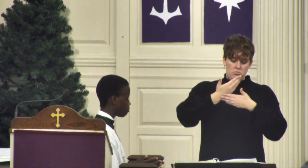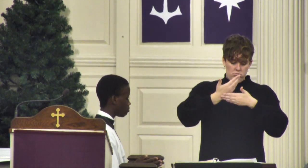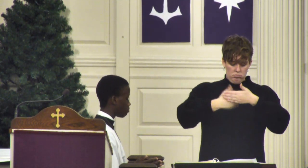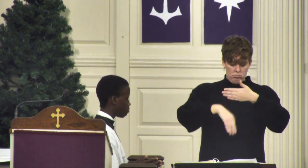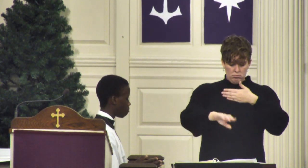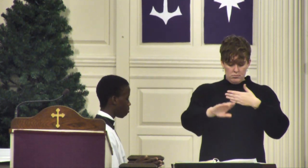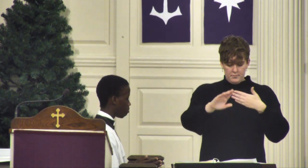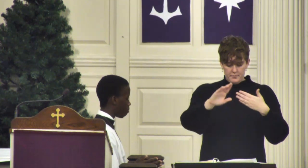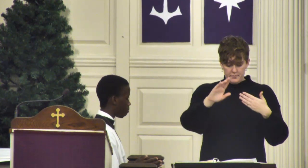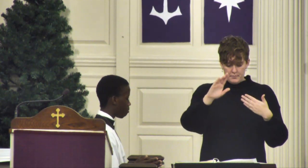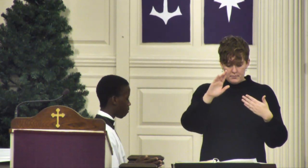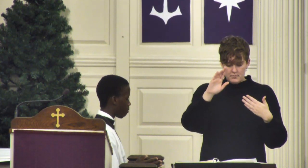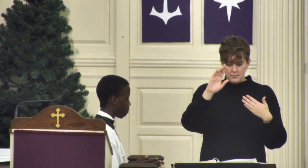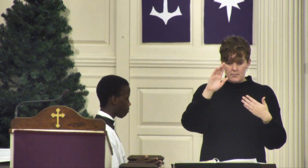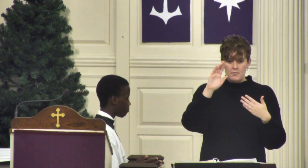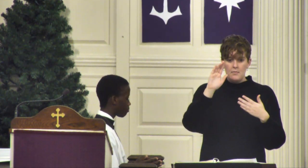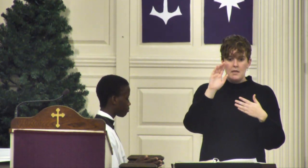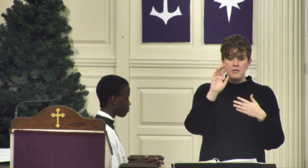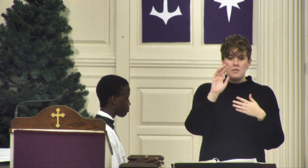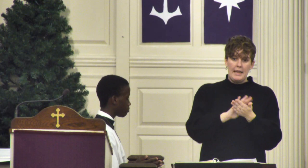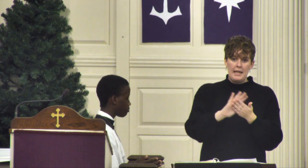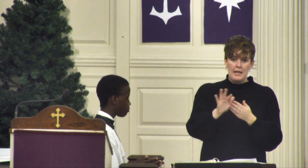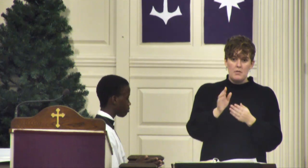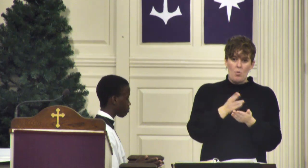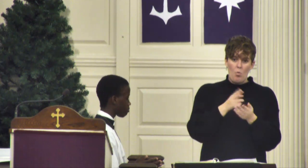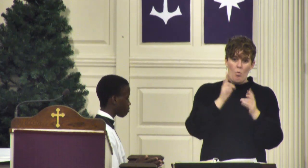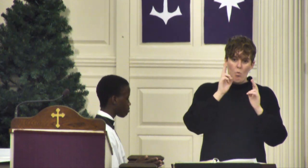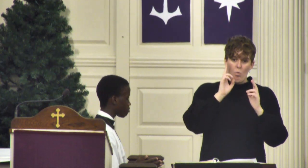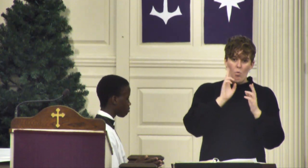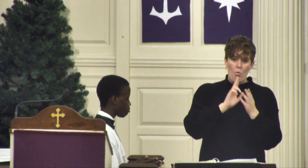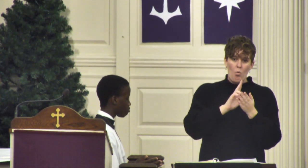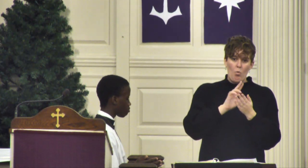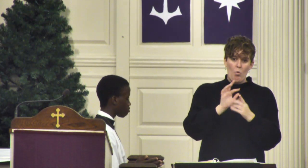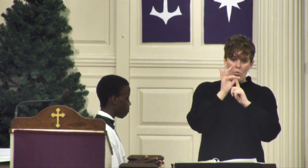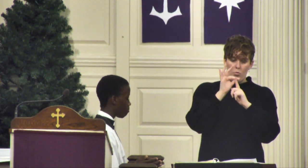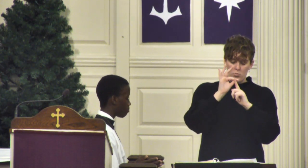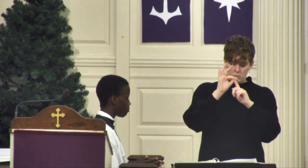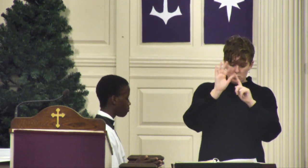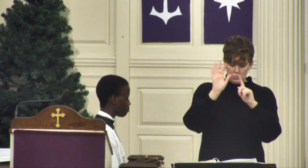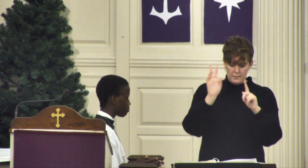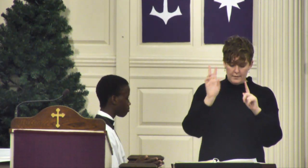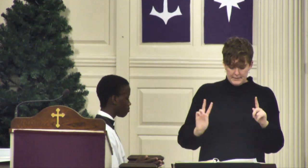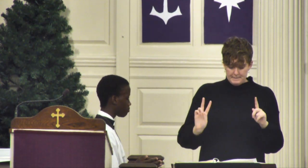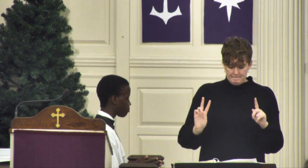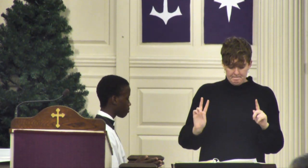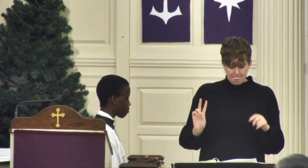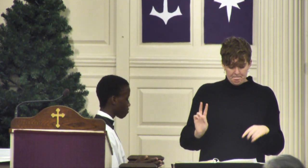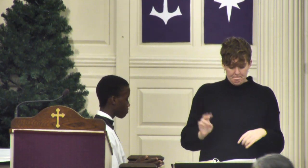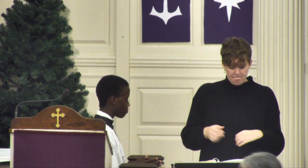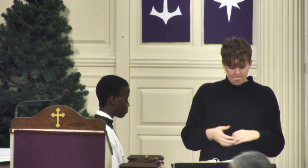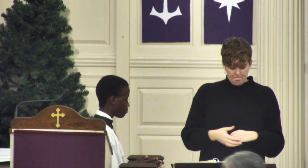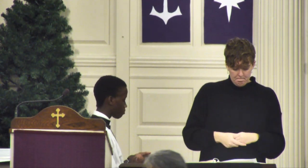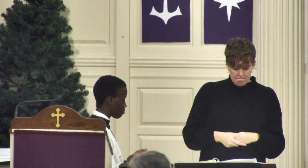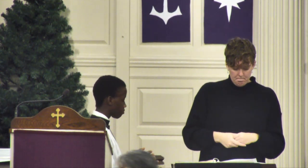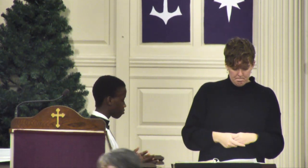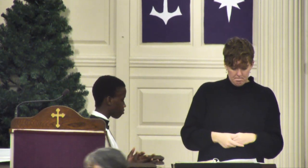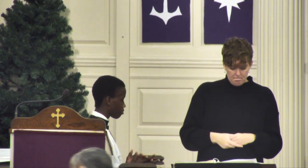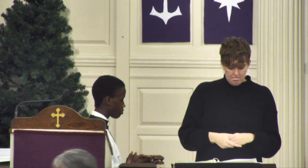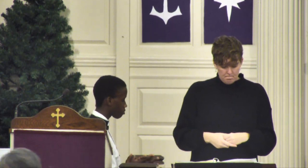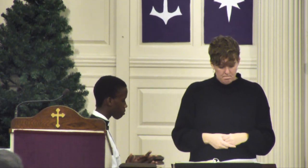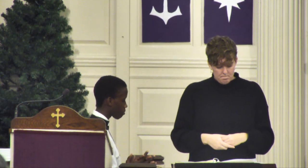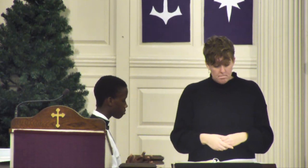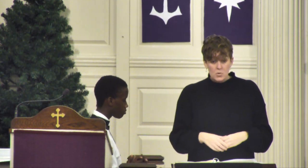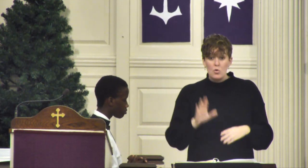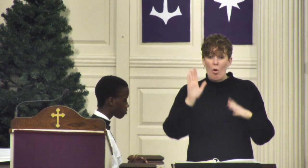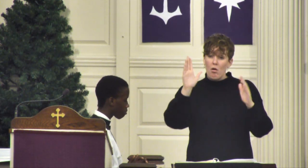virgin shrine, the spotless victim all divine. At whose